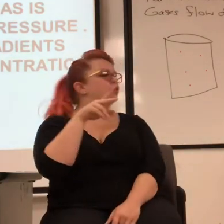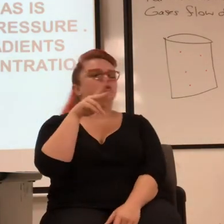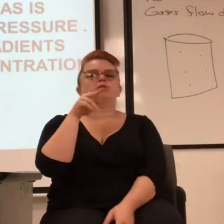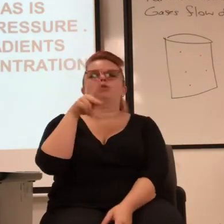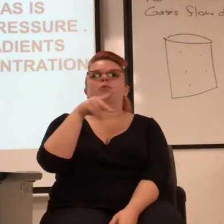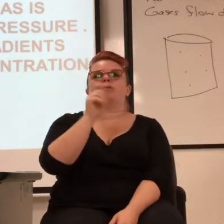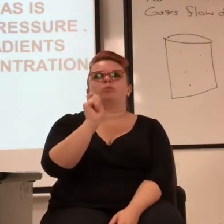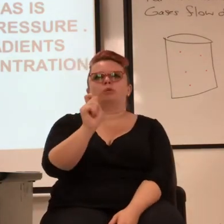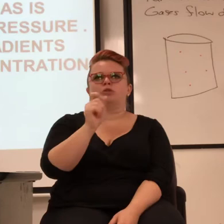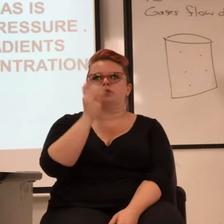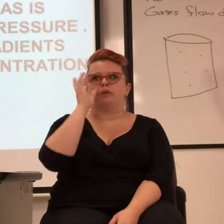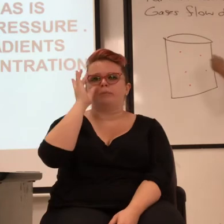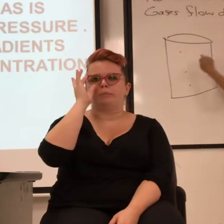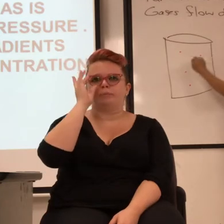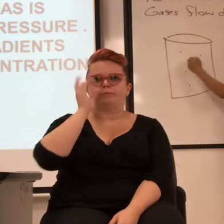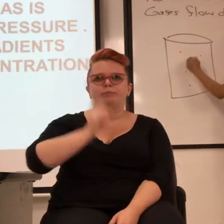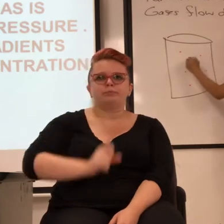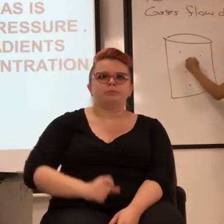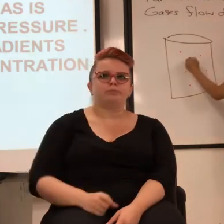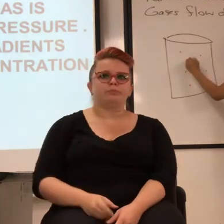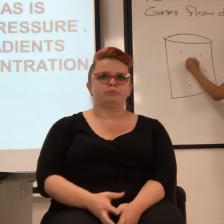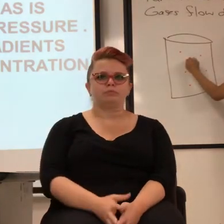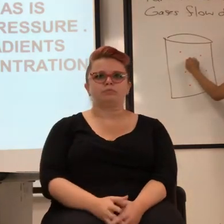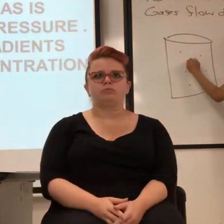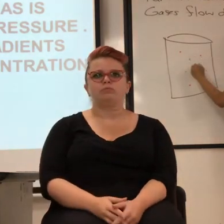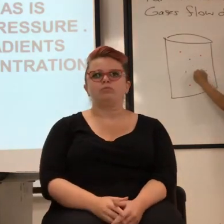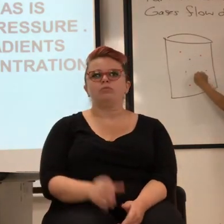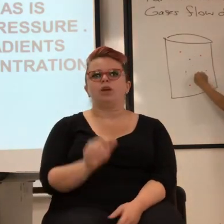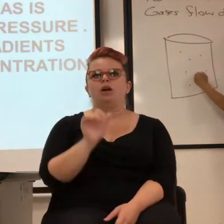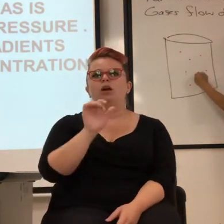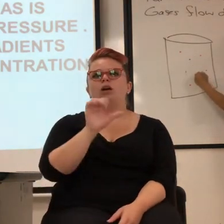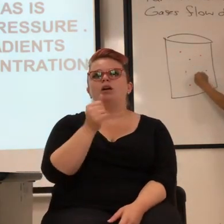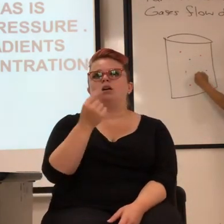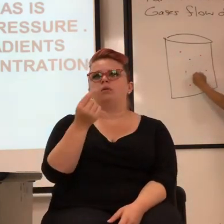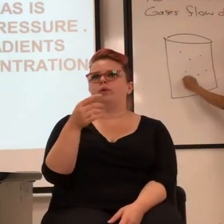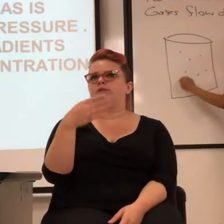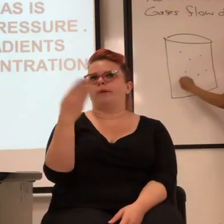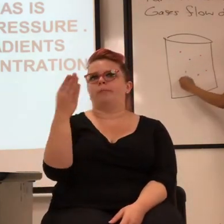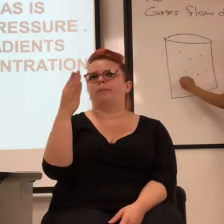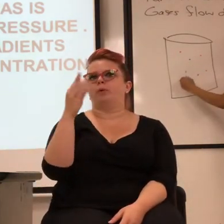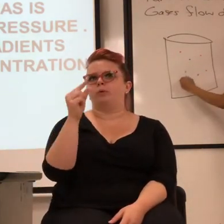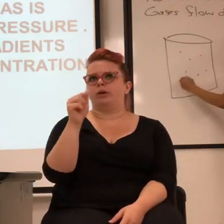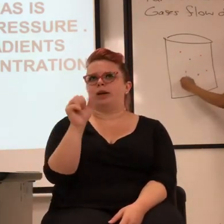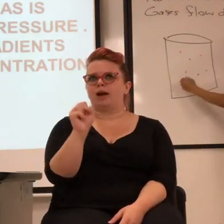And let's have another one in there, blue.